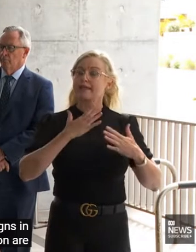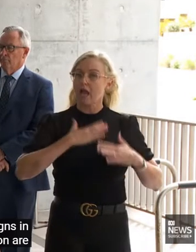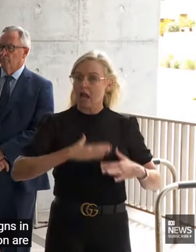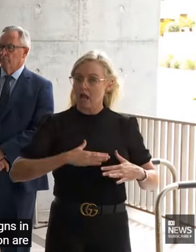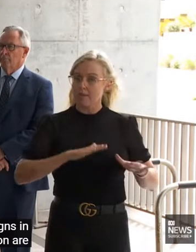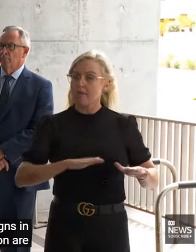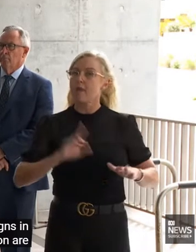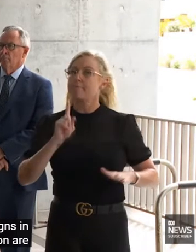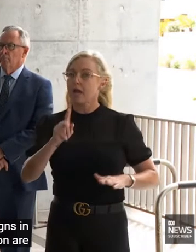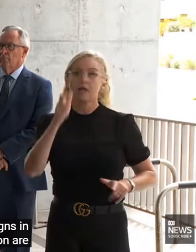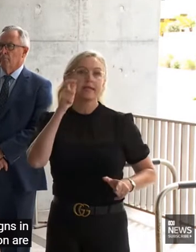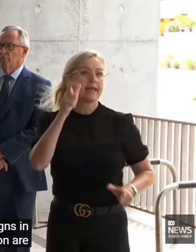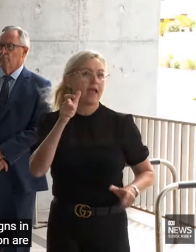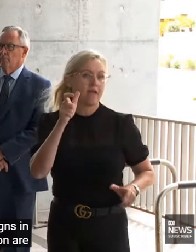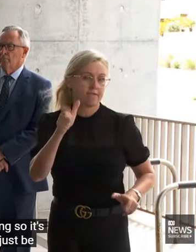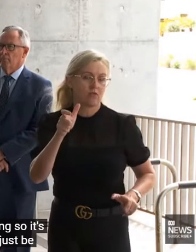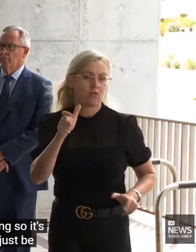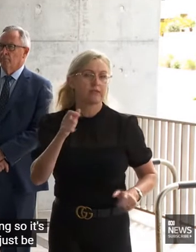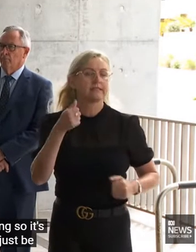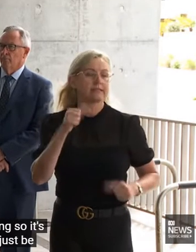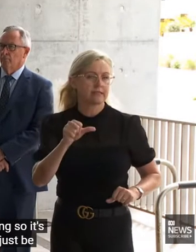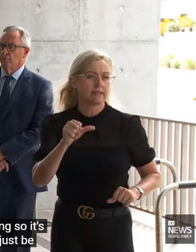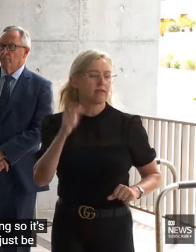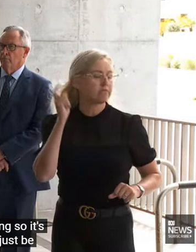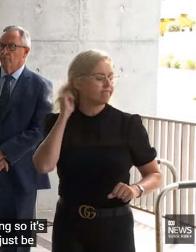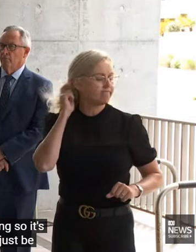this period. I want to thank everybody across the state.